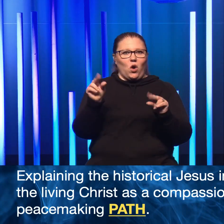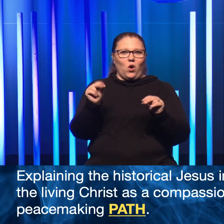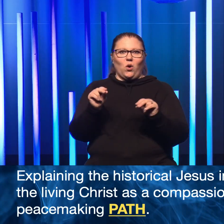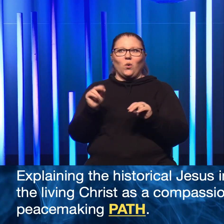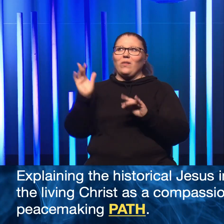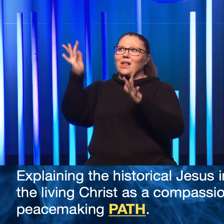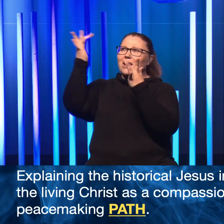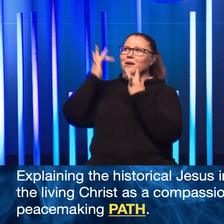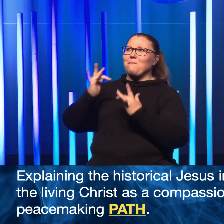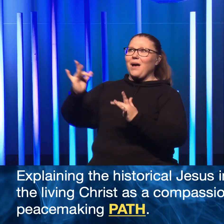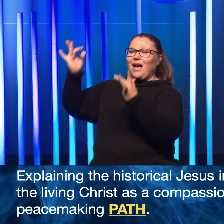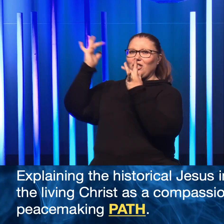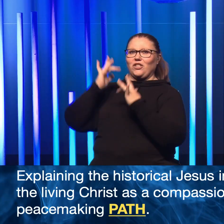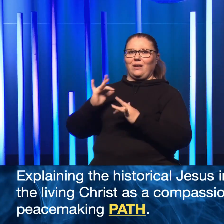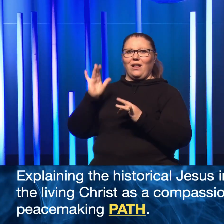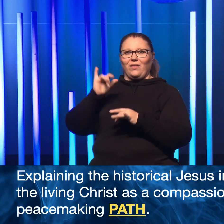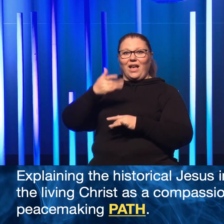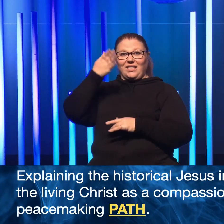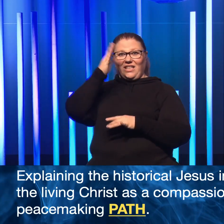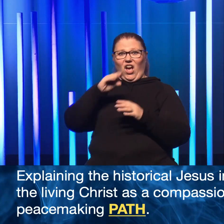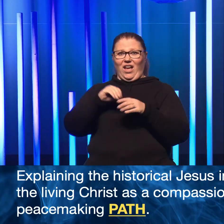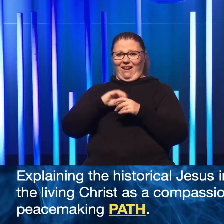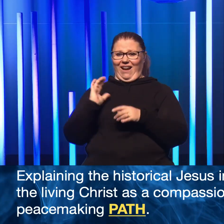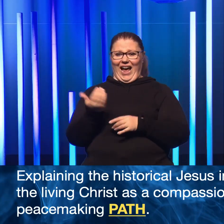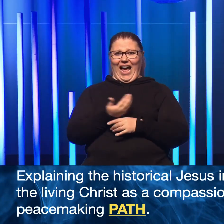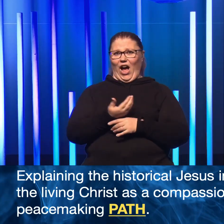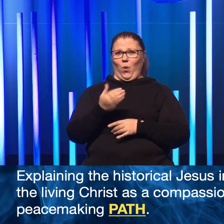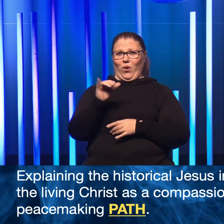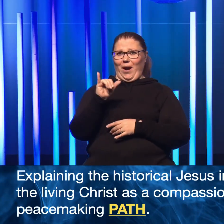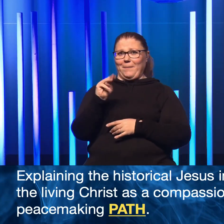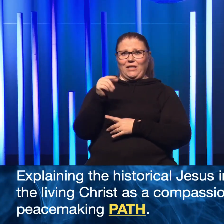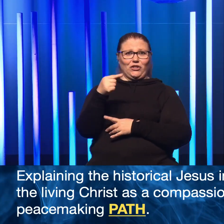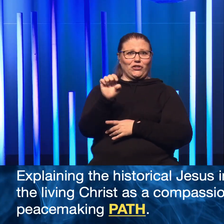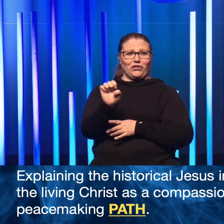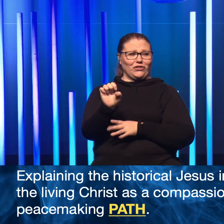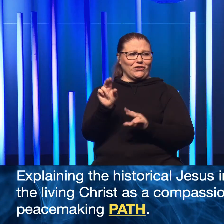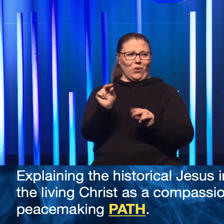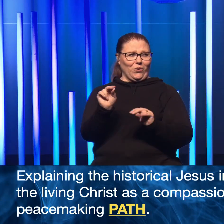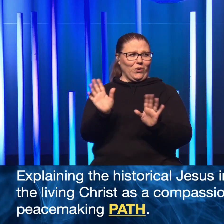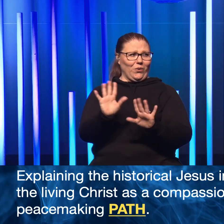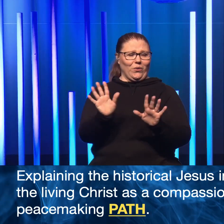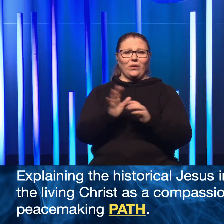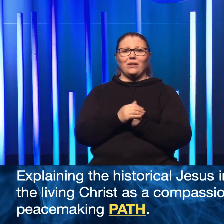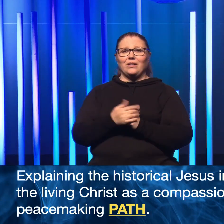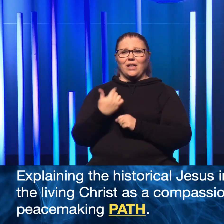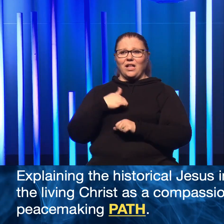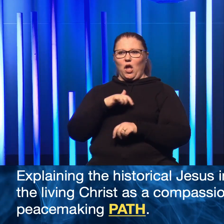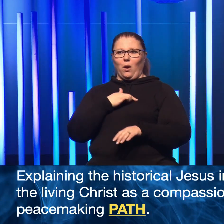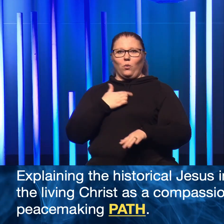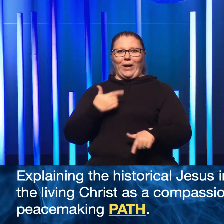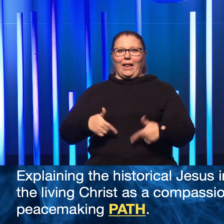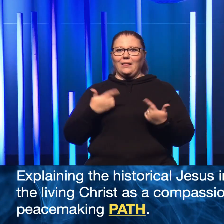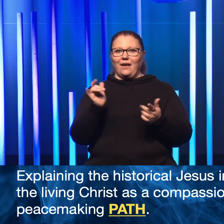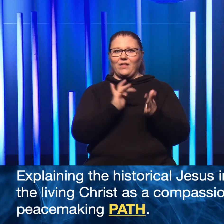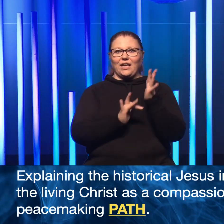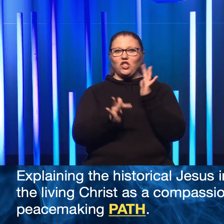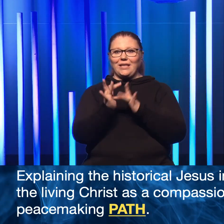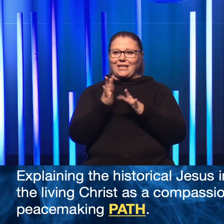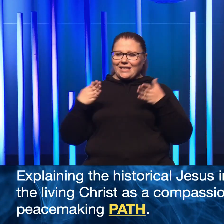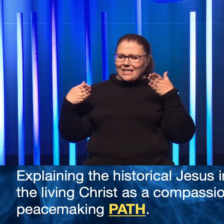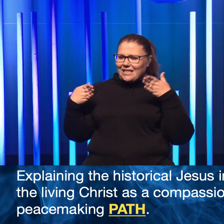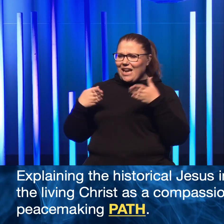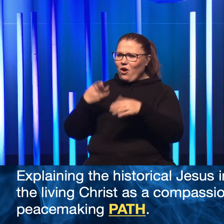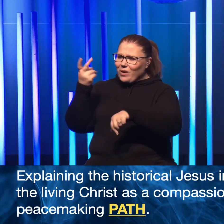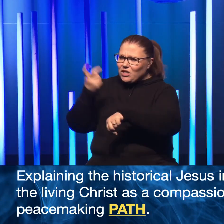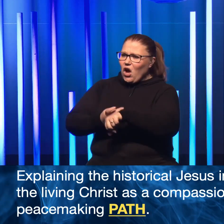Relax. That's the way we think about God. That's God in our image. No. So you walk this peacemaking path that Jesus says it's narrow,